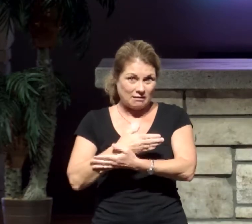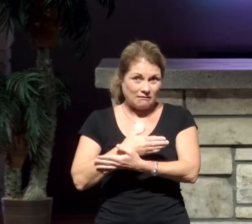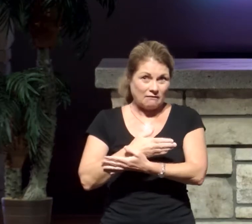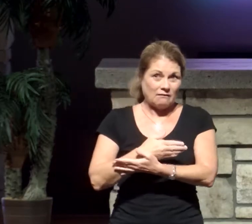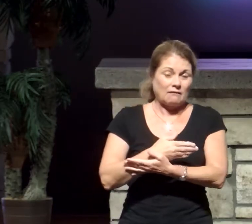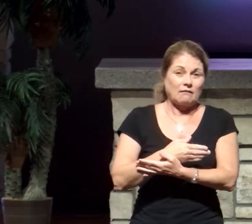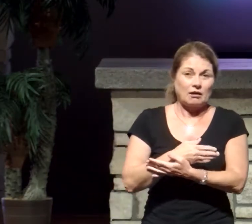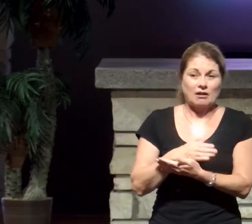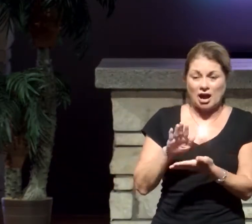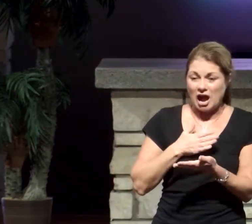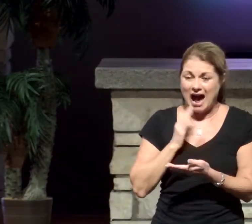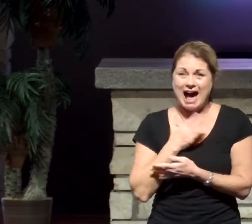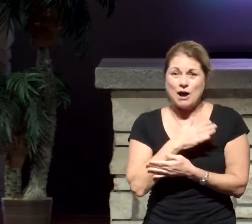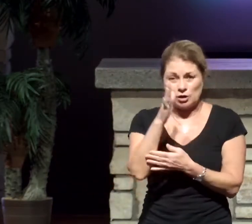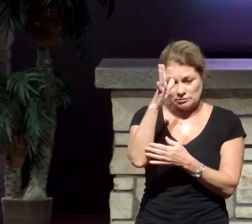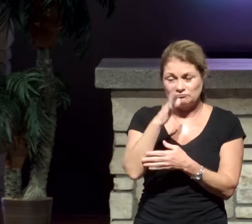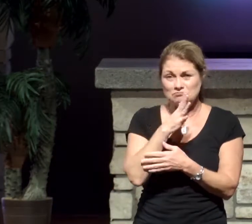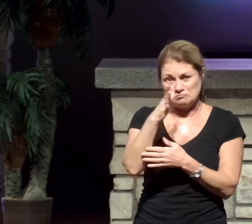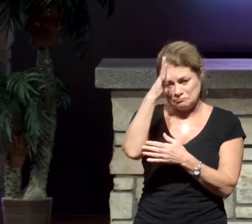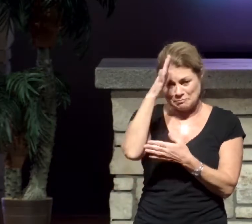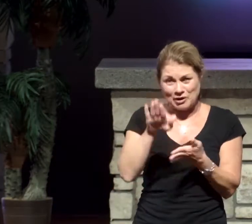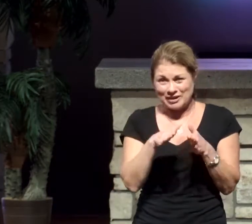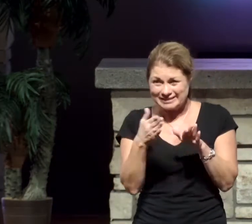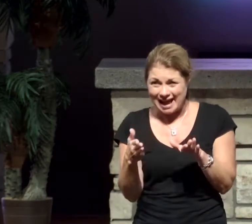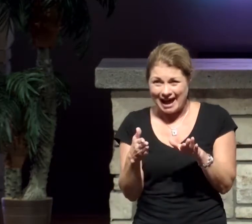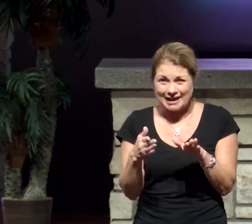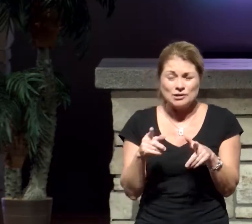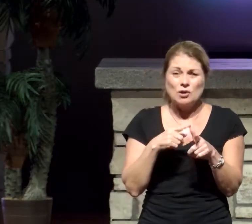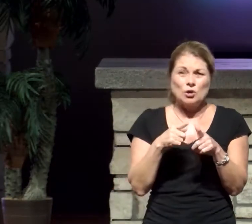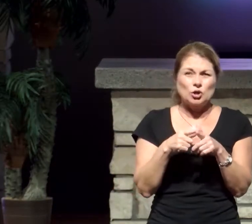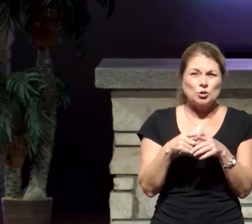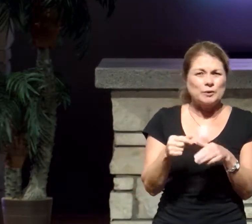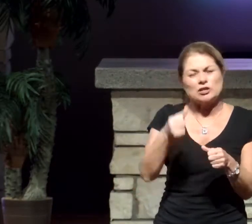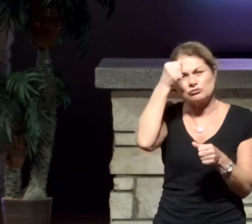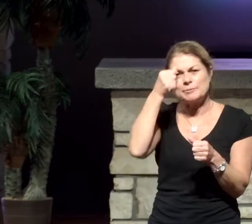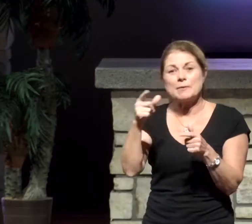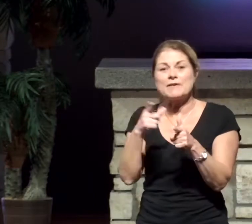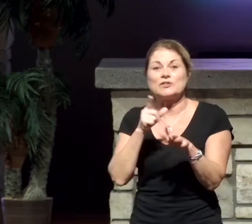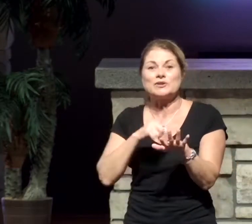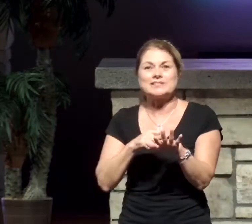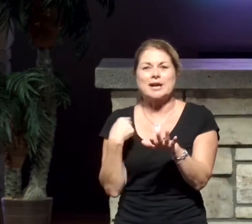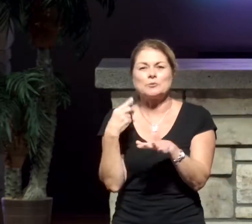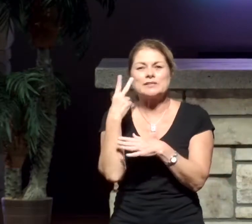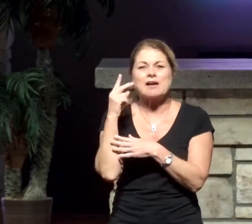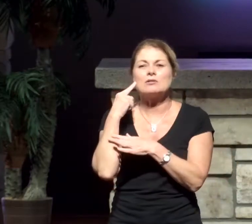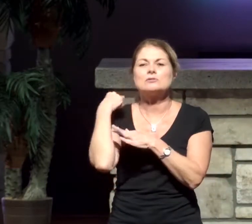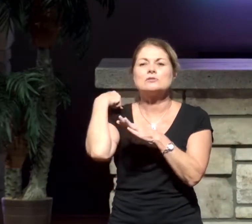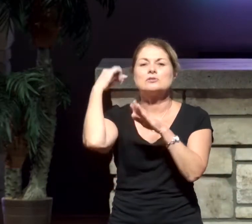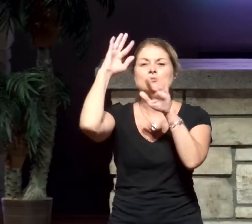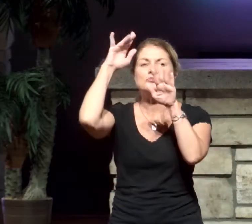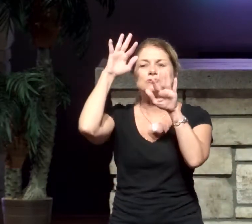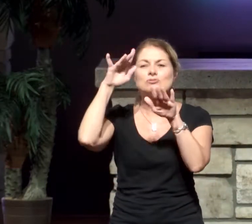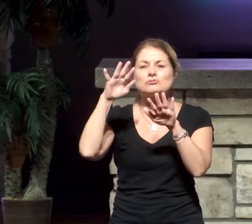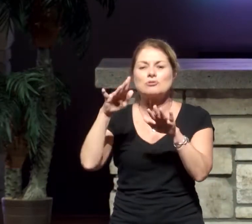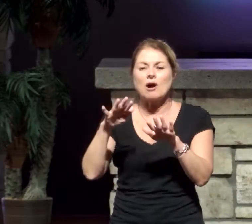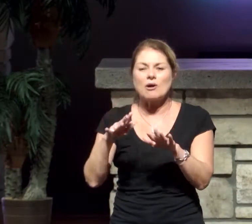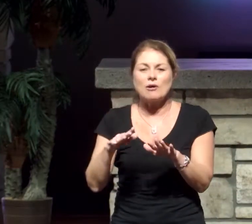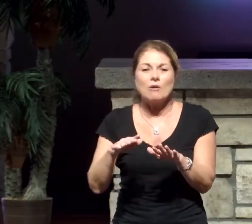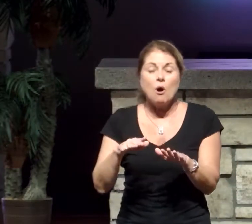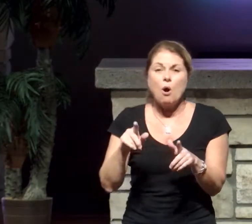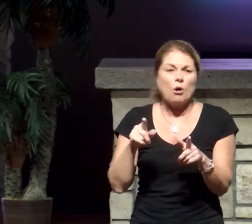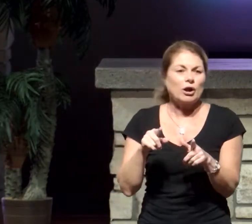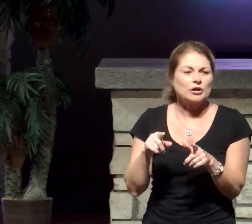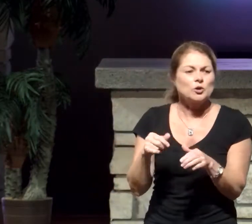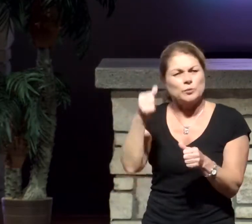We remember things like images. We can picture the first time that we saw snow. Or we can picture exactly where we were when we